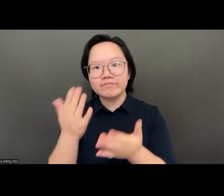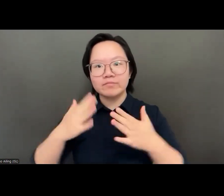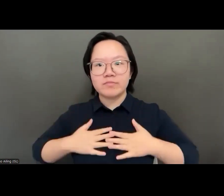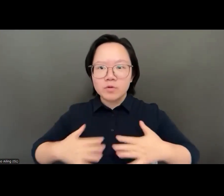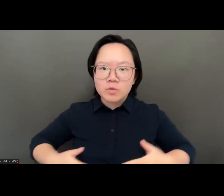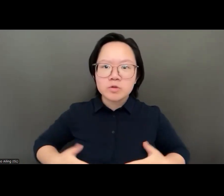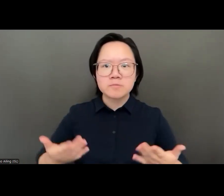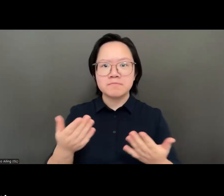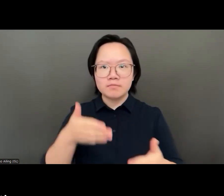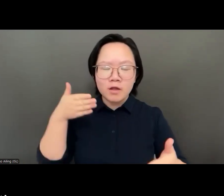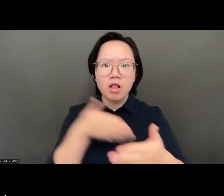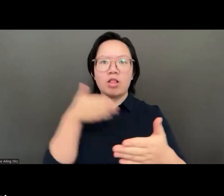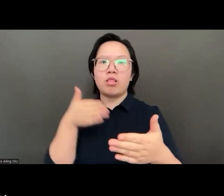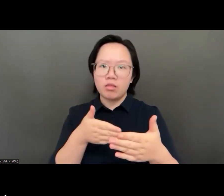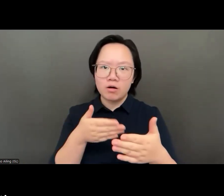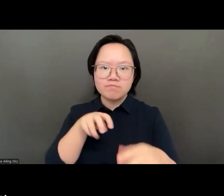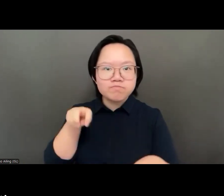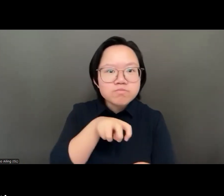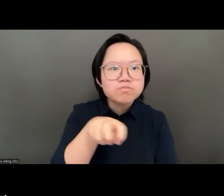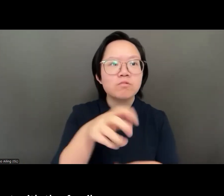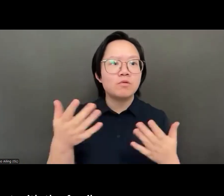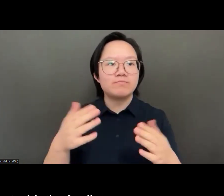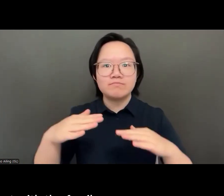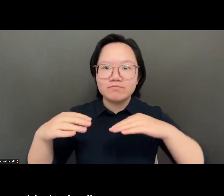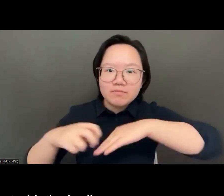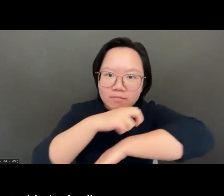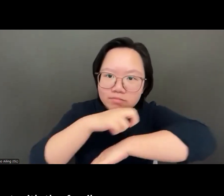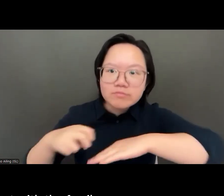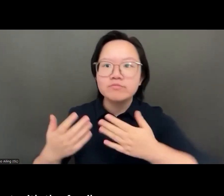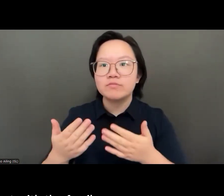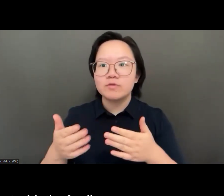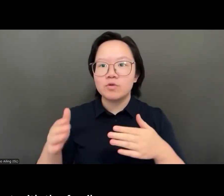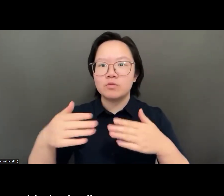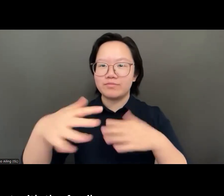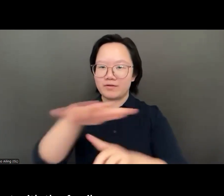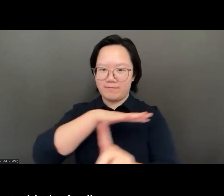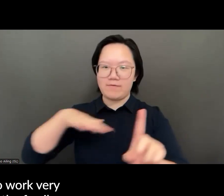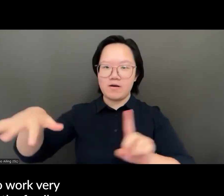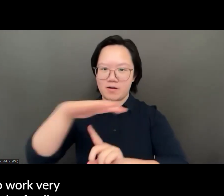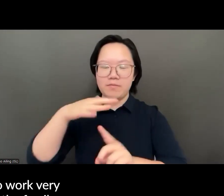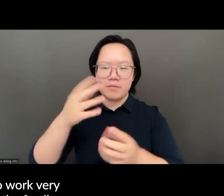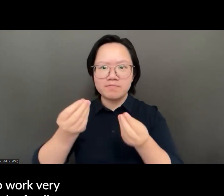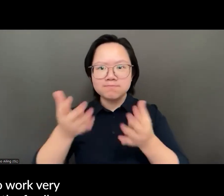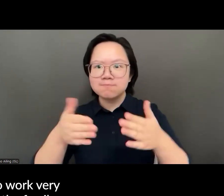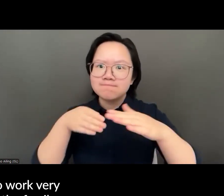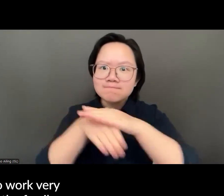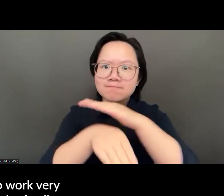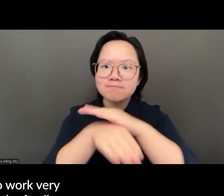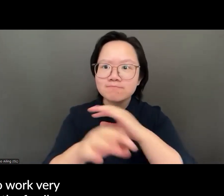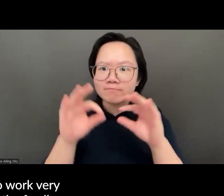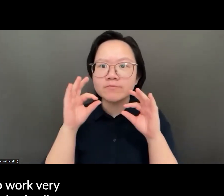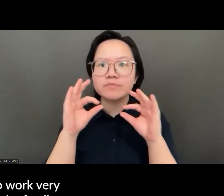complaint. Also, as a proactive measure, we try to build rapport with the family, and we try